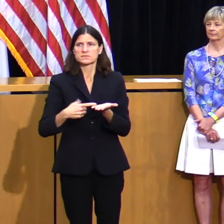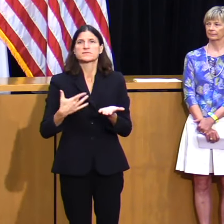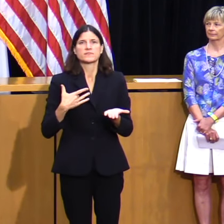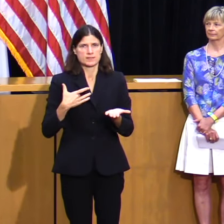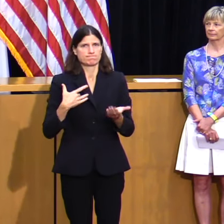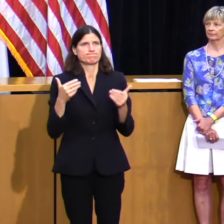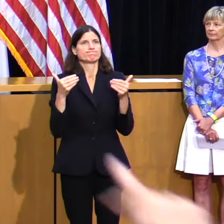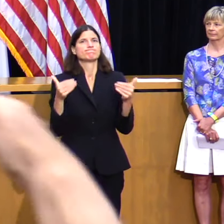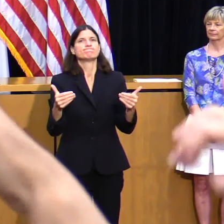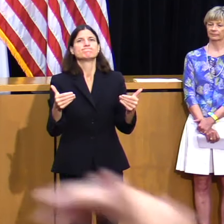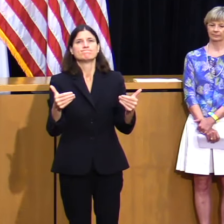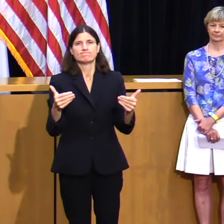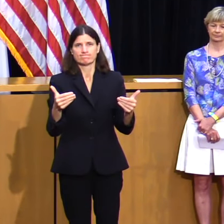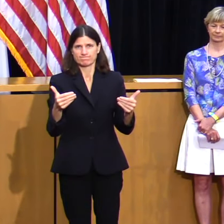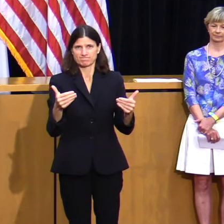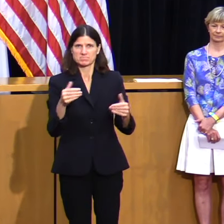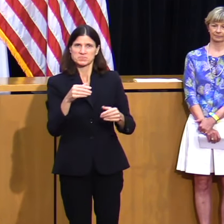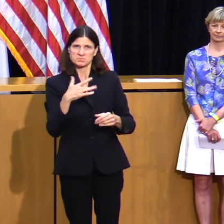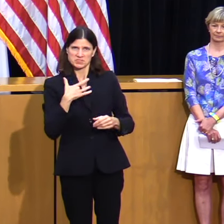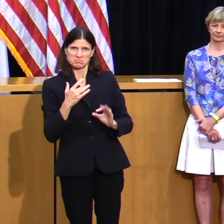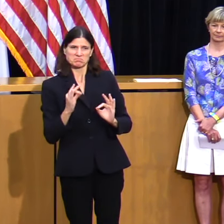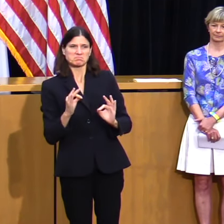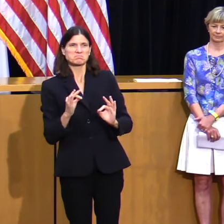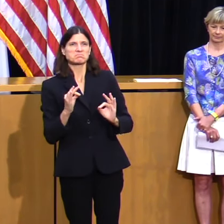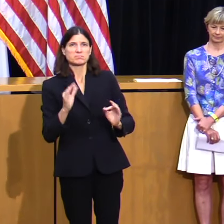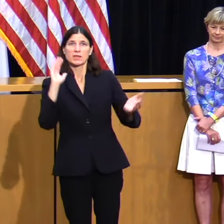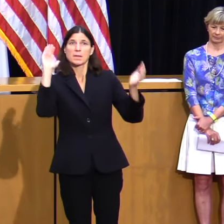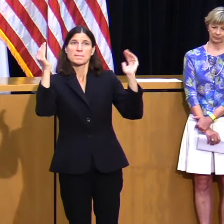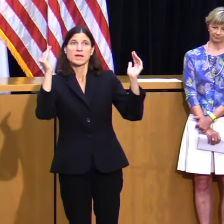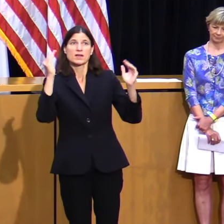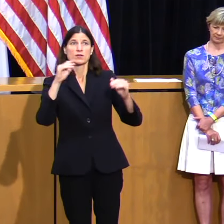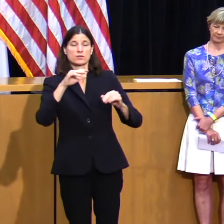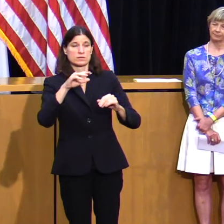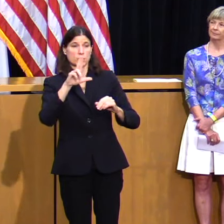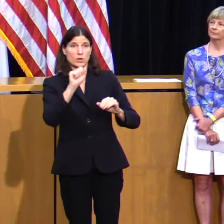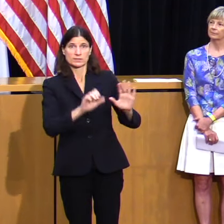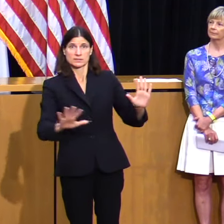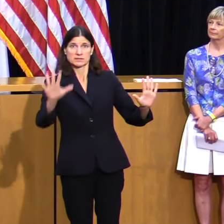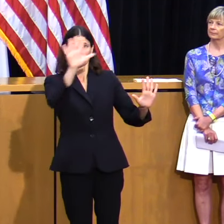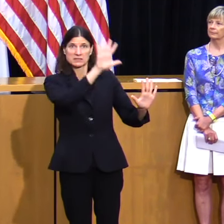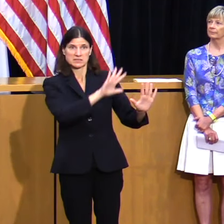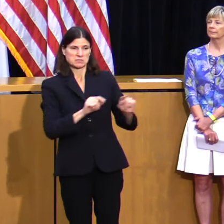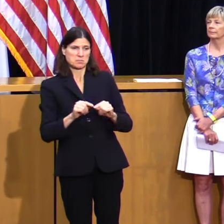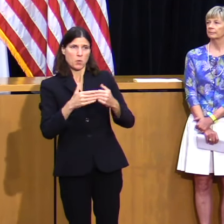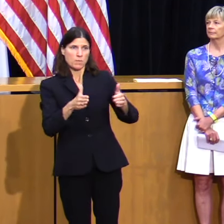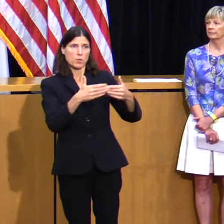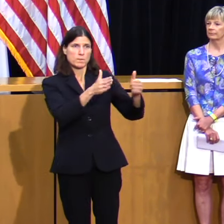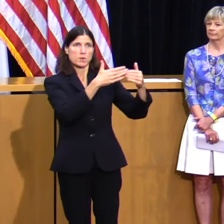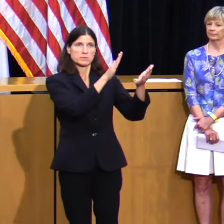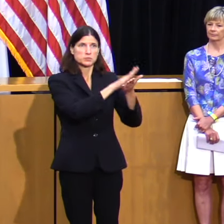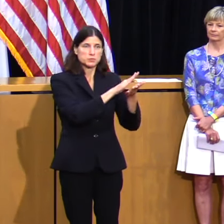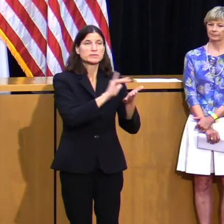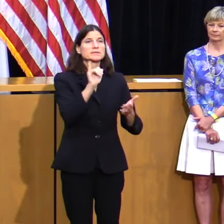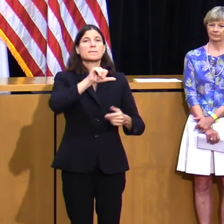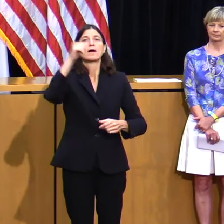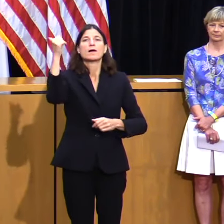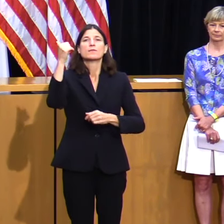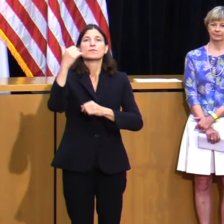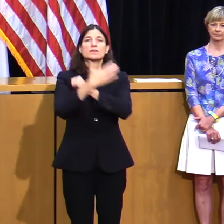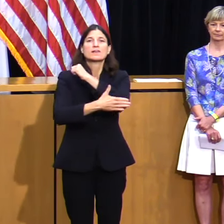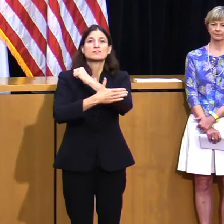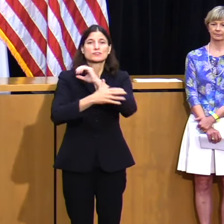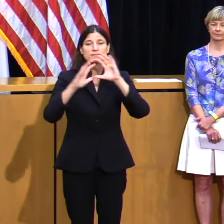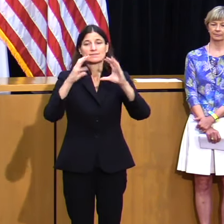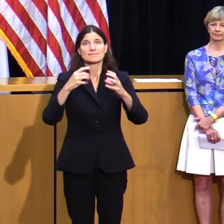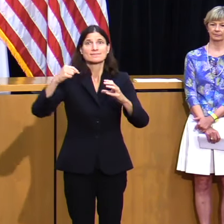some countries as well. Commissioner Jeff Riley and his team at the Department of Elementary and Secondary Education work collaboratively